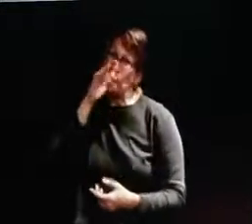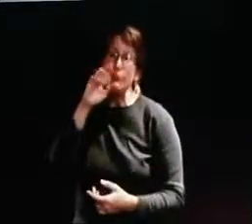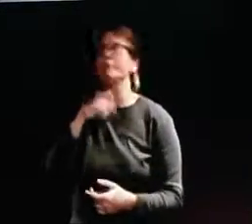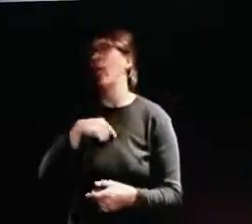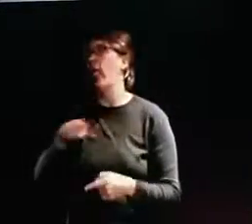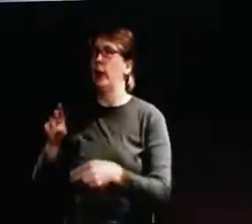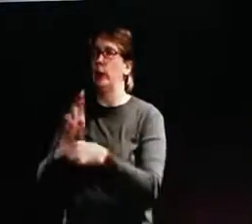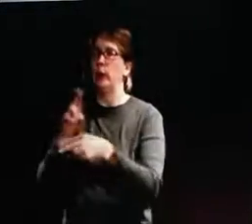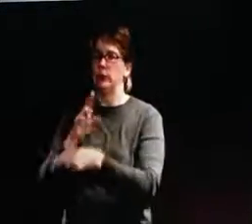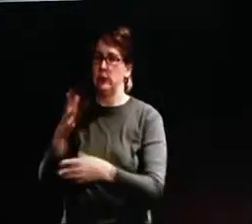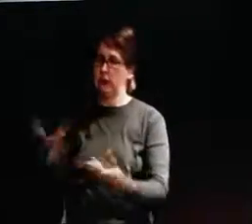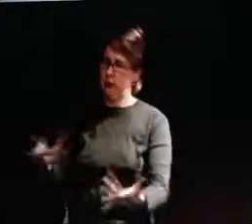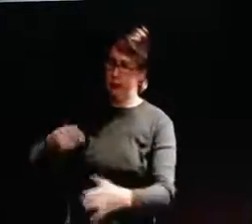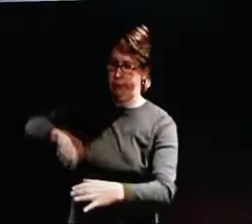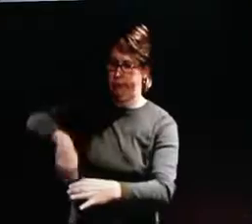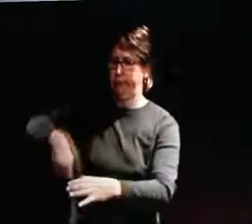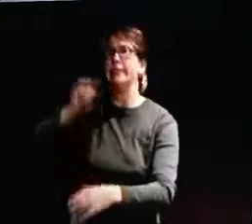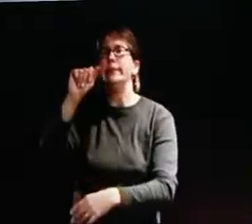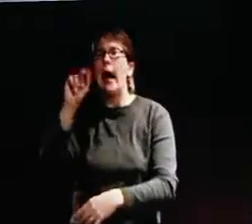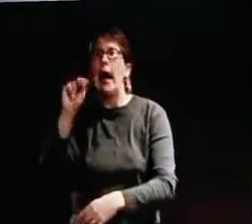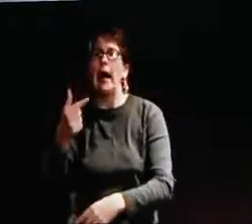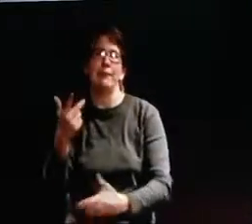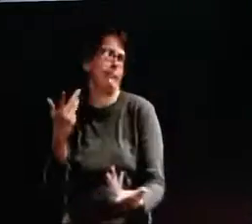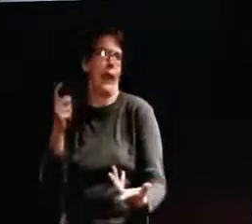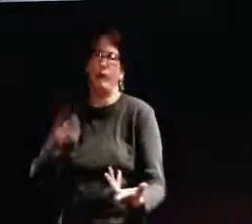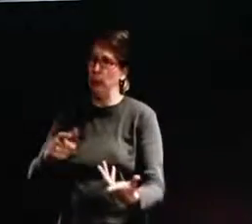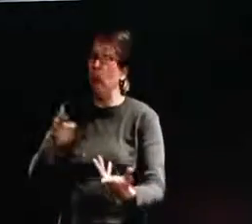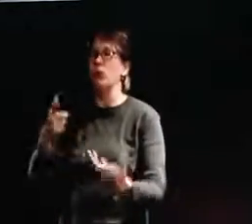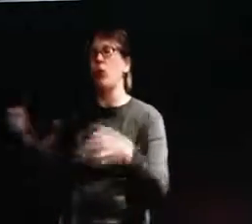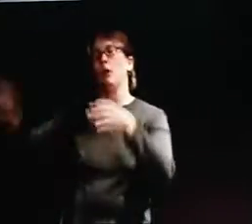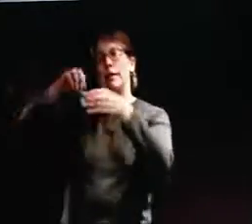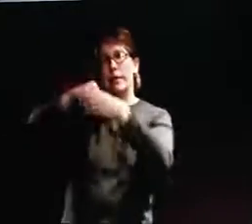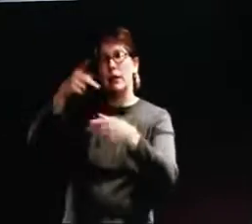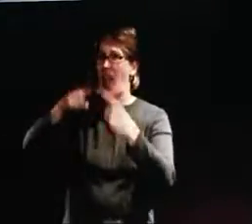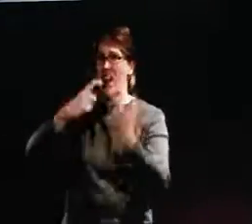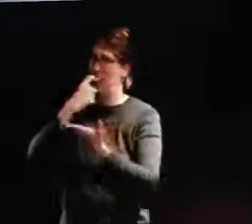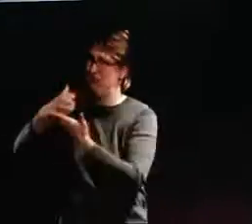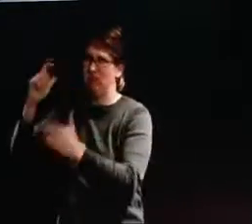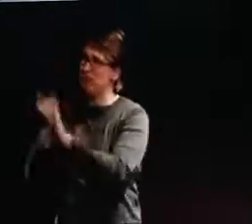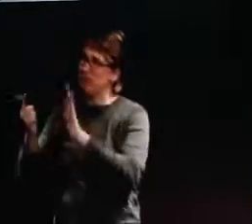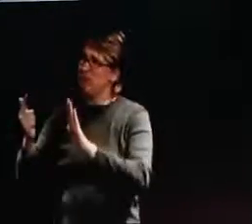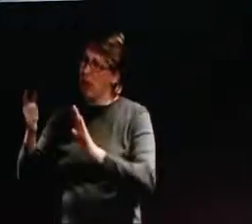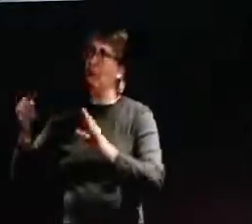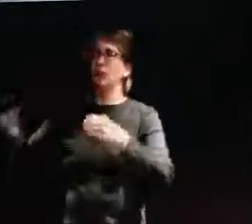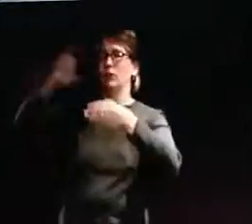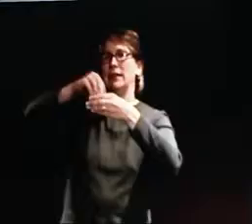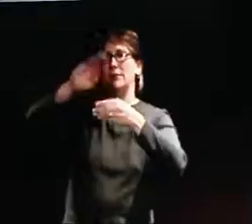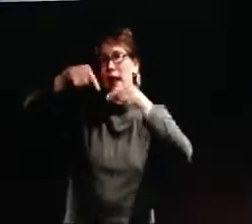trips. And the same thing with the drinks. You don't want to have to carry anything that's very heavy, so I will often